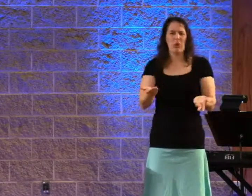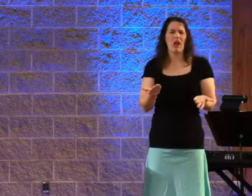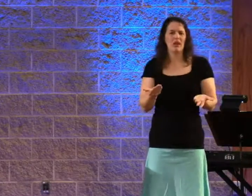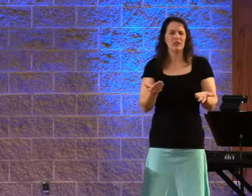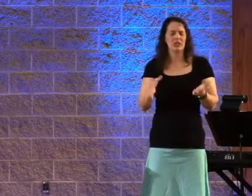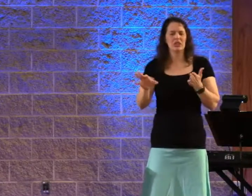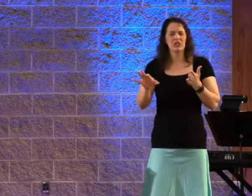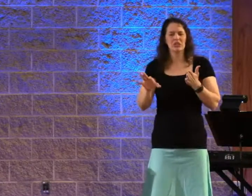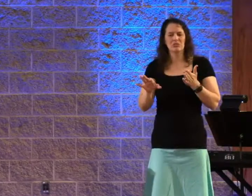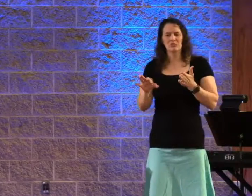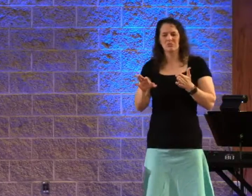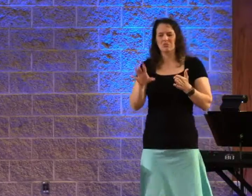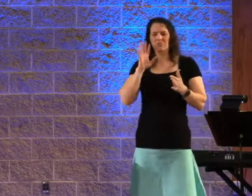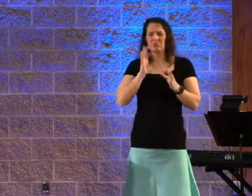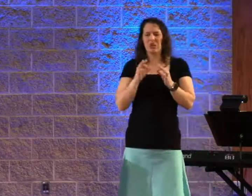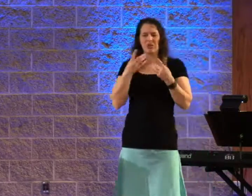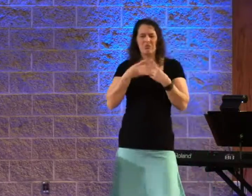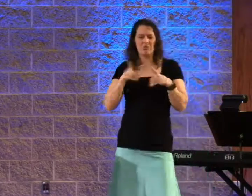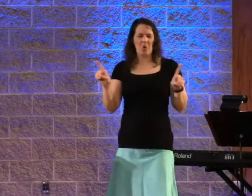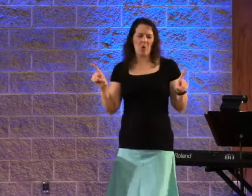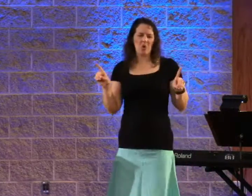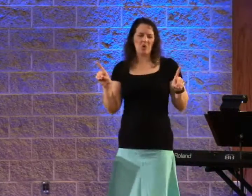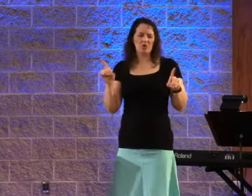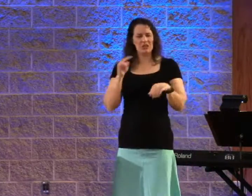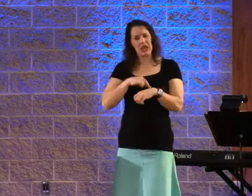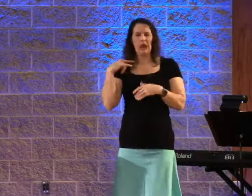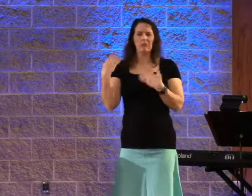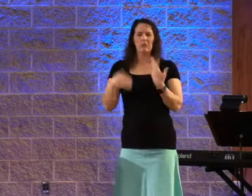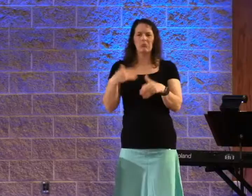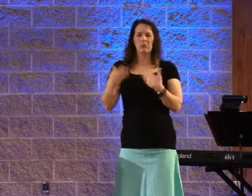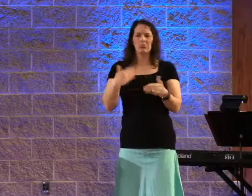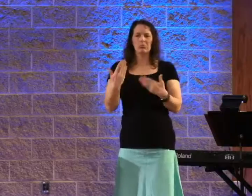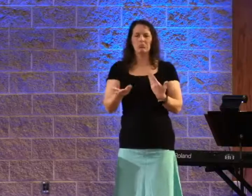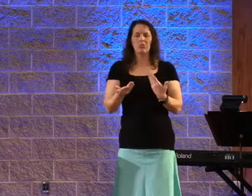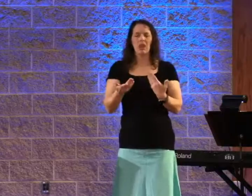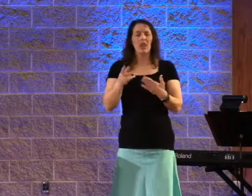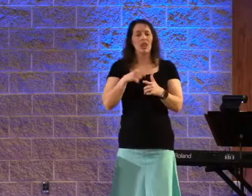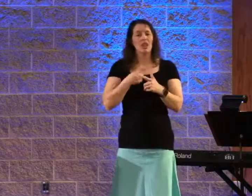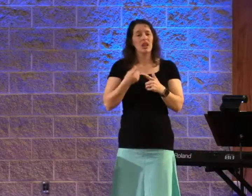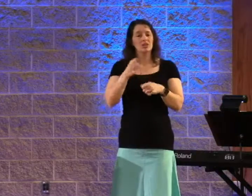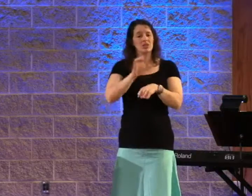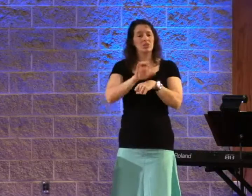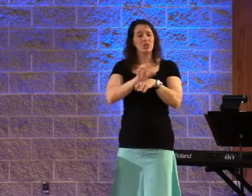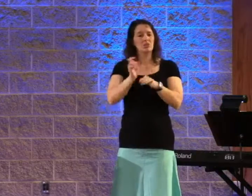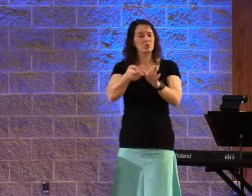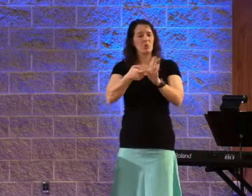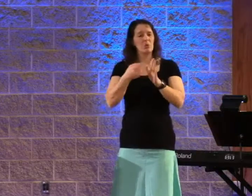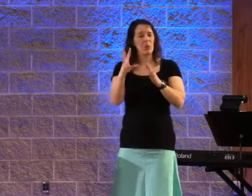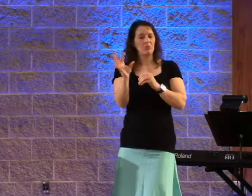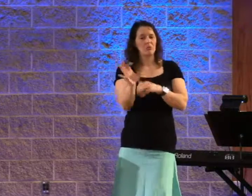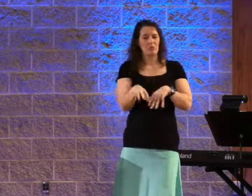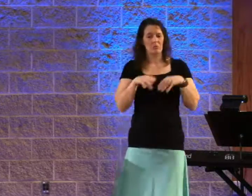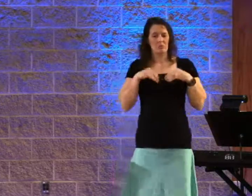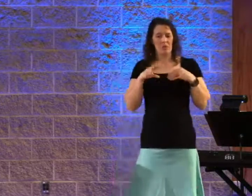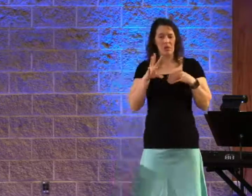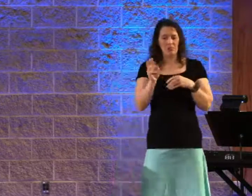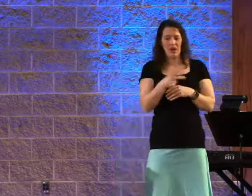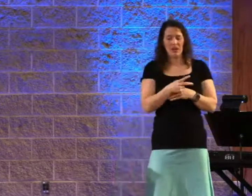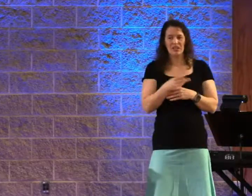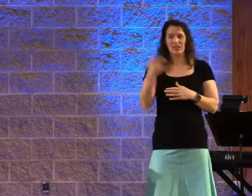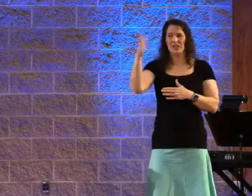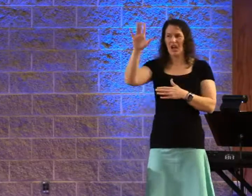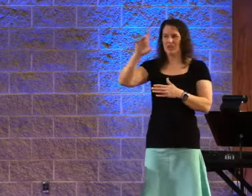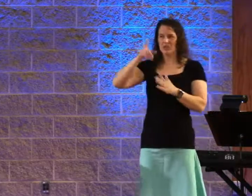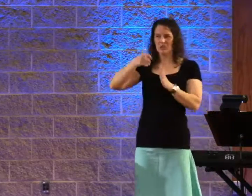and choose an unlawful divorce and just give it some time, and then the church is obligated to take him back, and